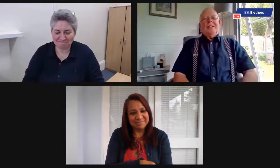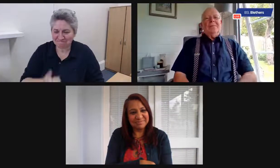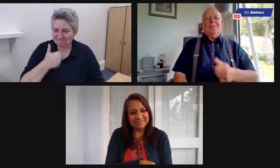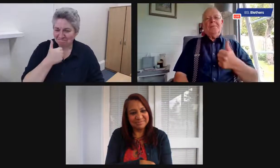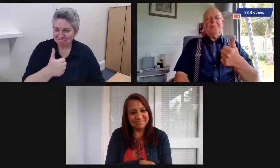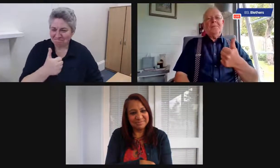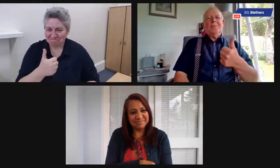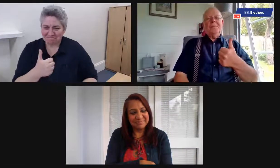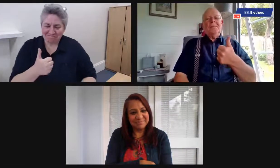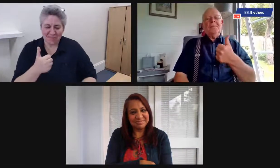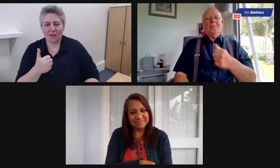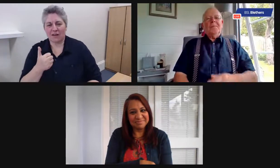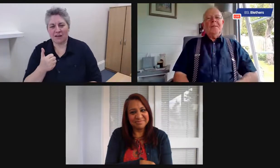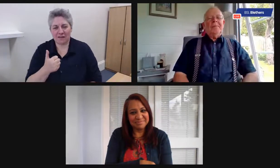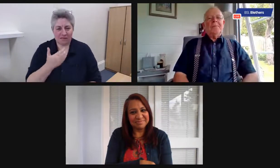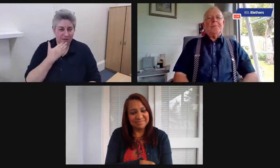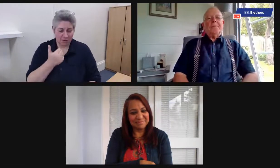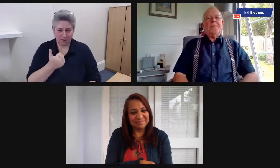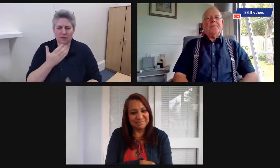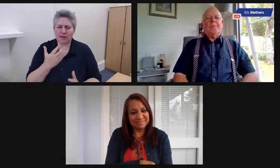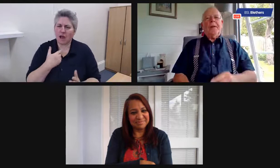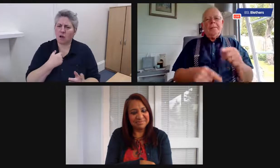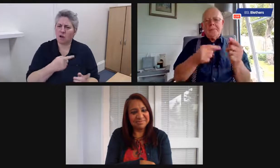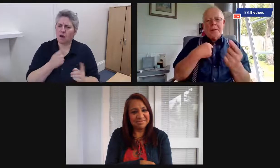are What an toxic. Yeah. education today. Yeah.